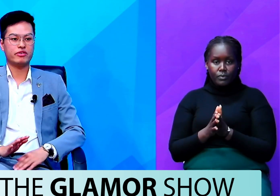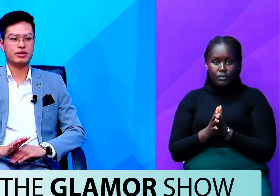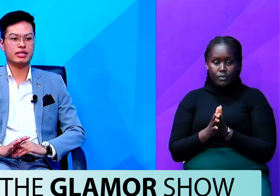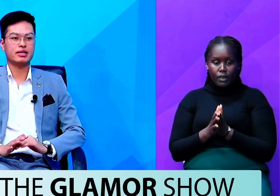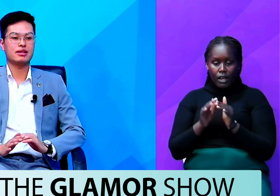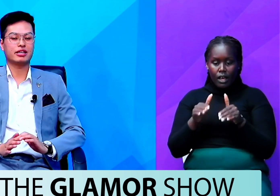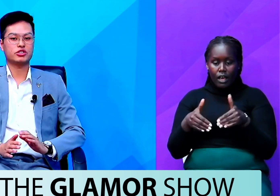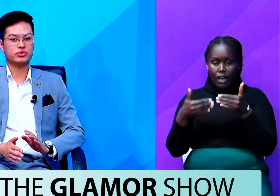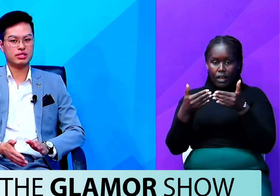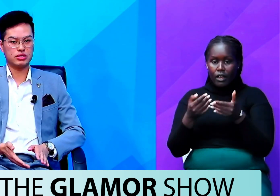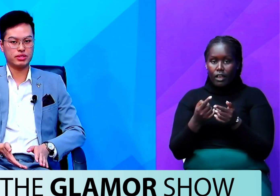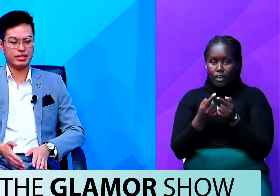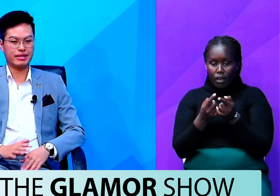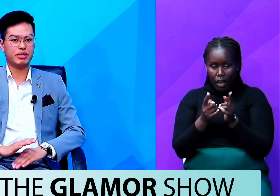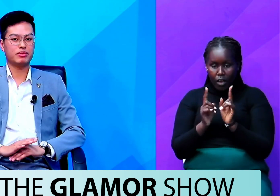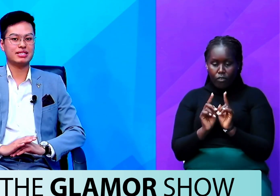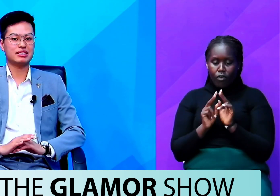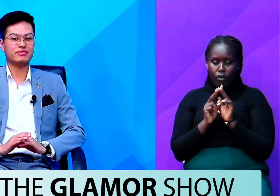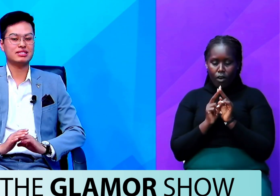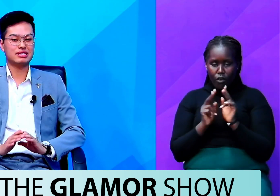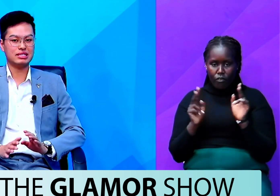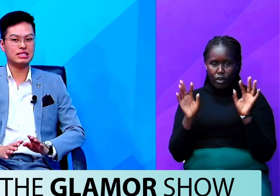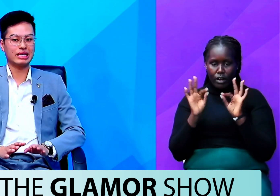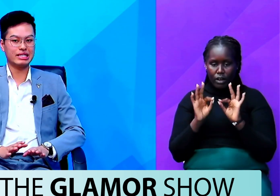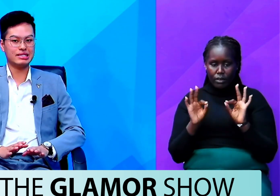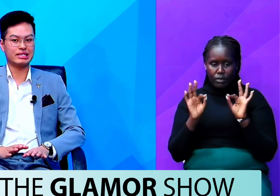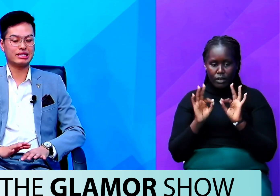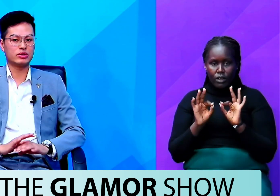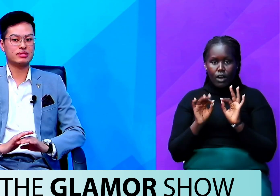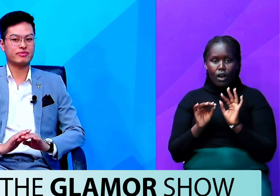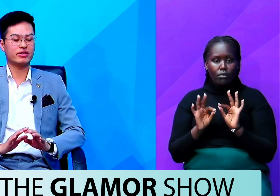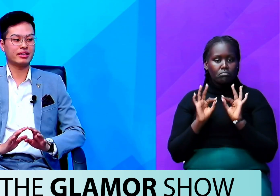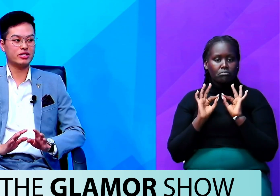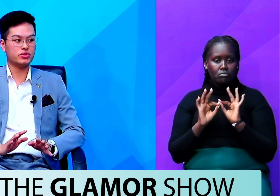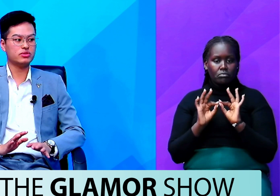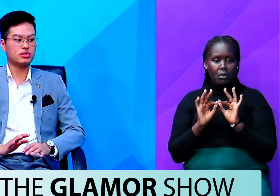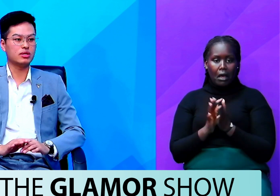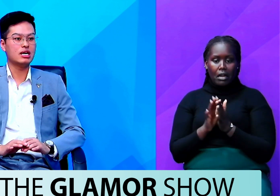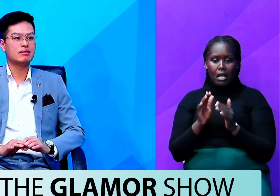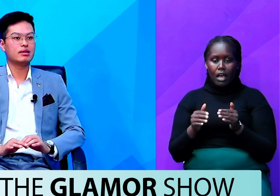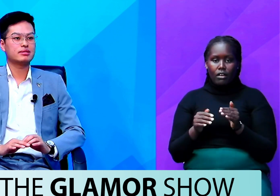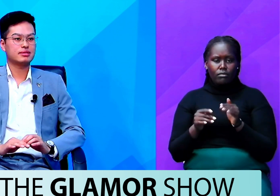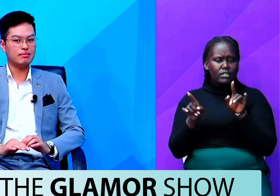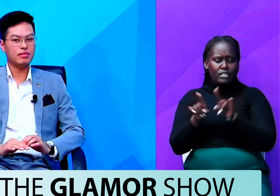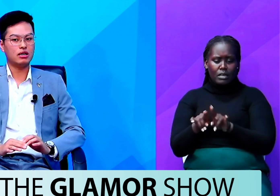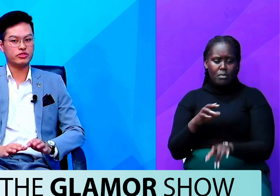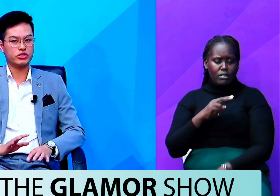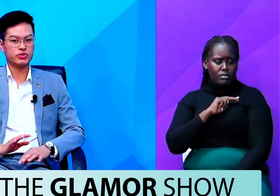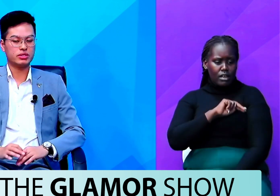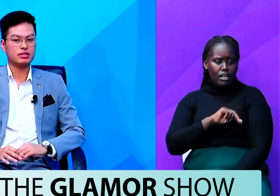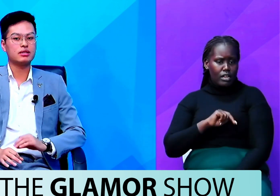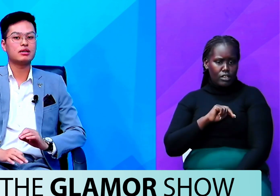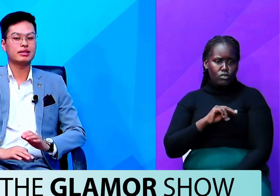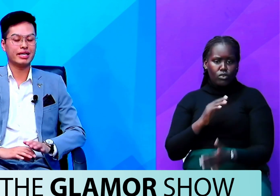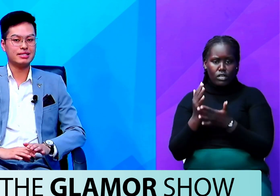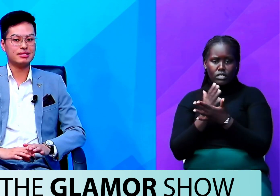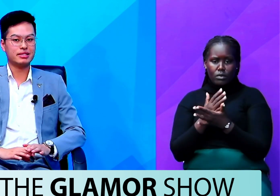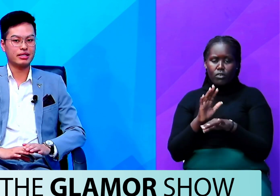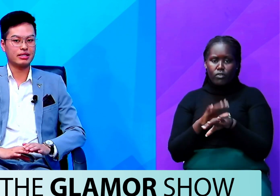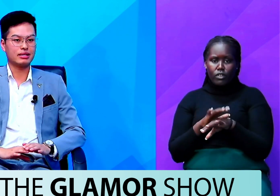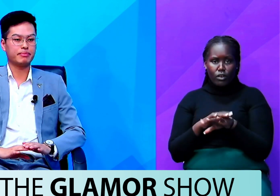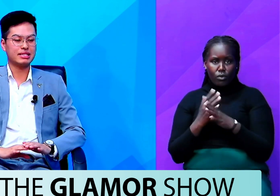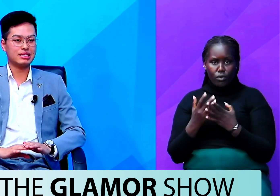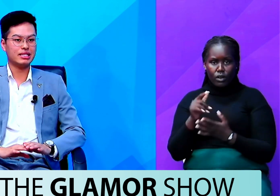you very luxurious look, then people doesn't even see the lace and it looks very natural. So some of the good